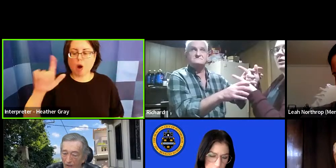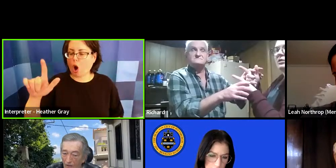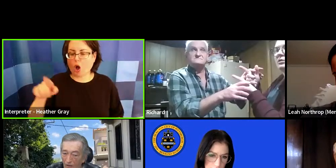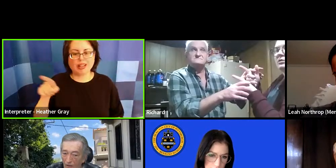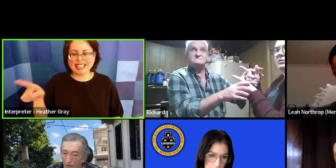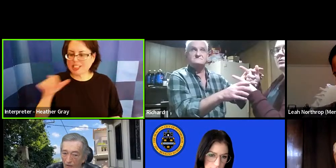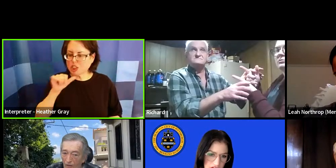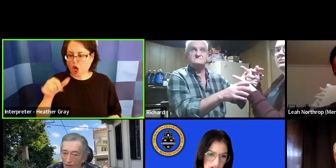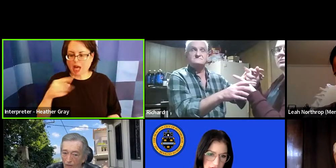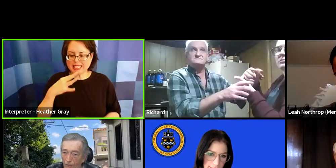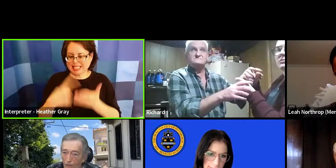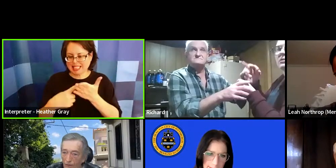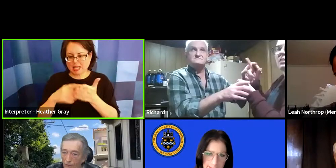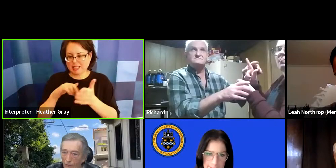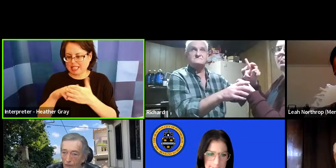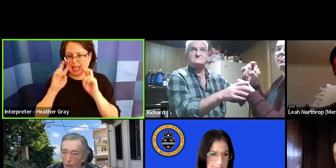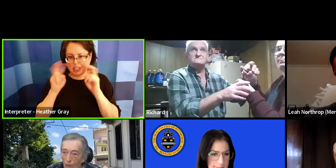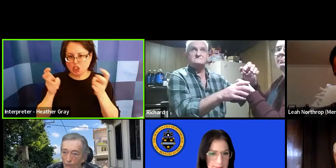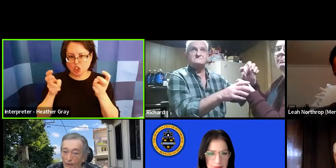the issue.